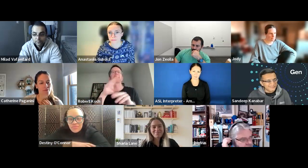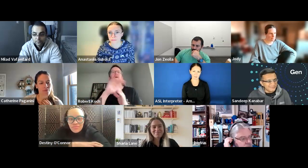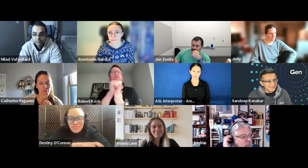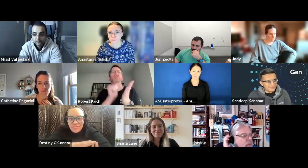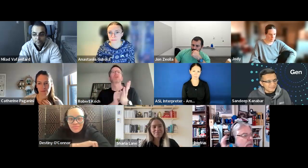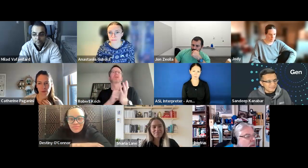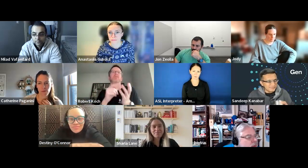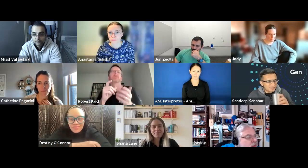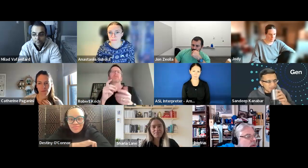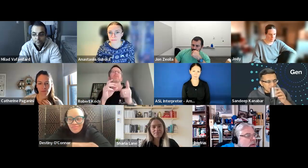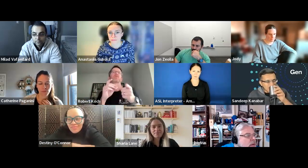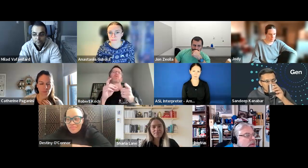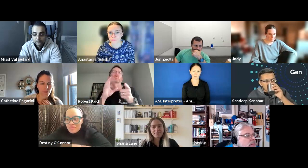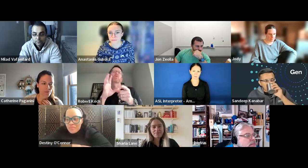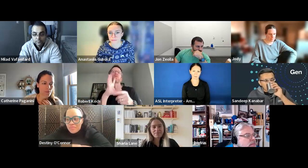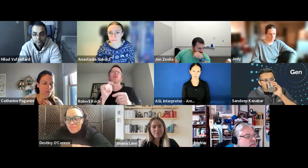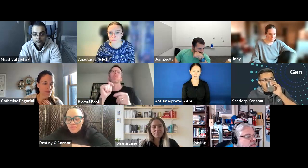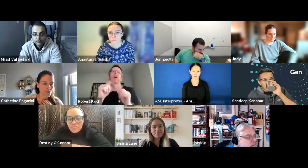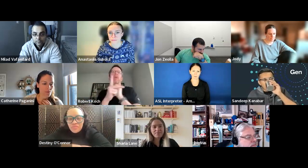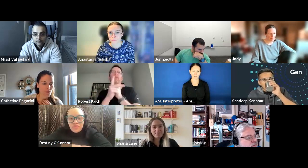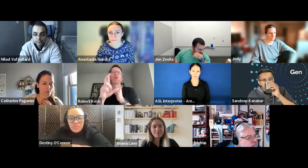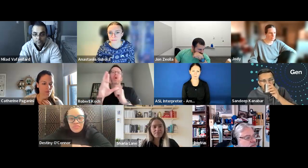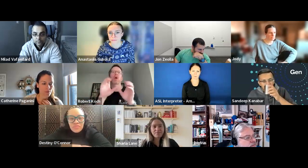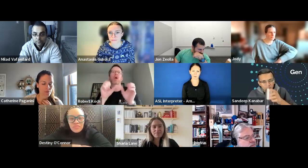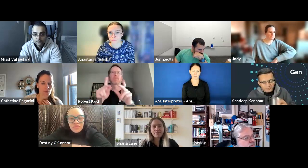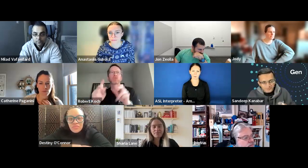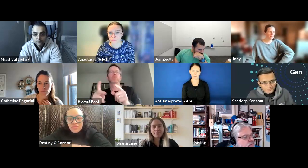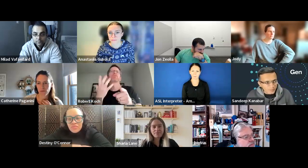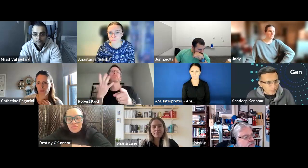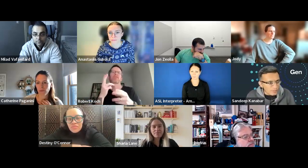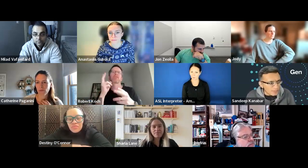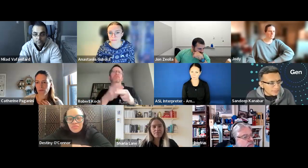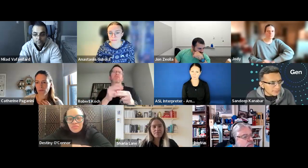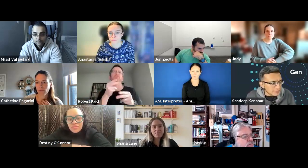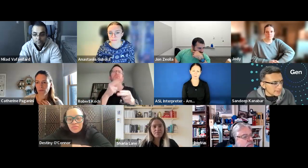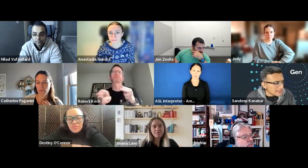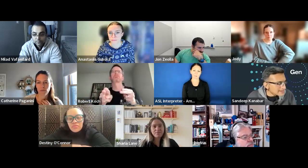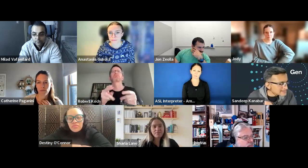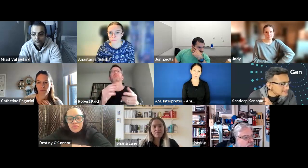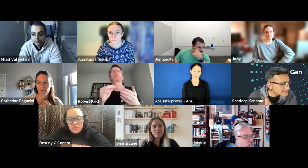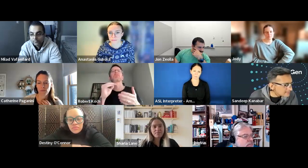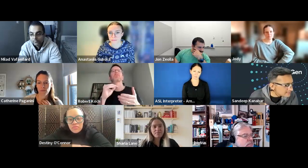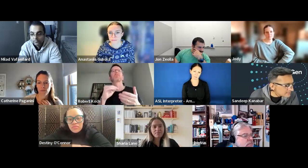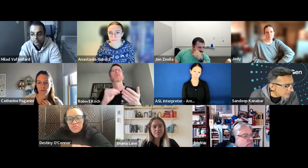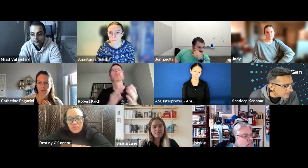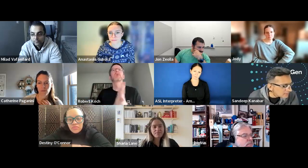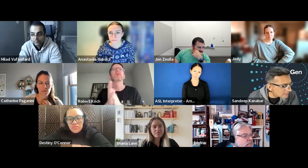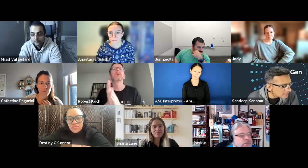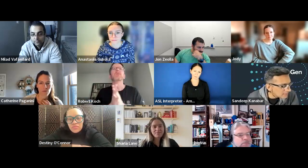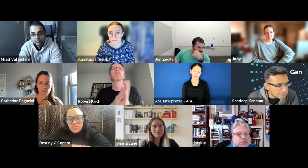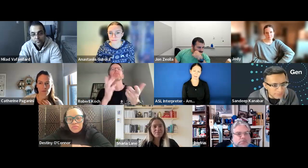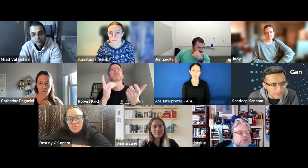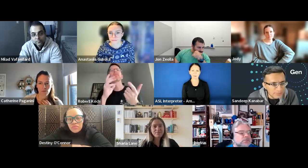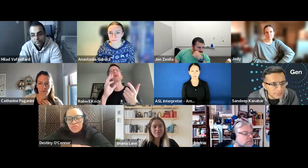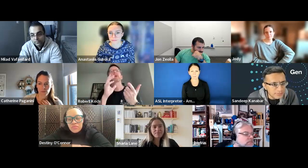I see that you put your name on the agenda here that you wanted to talk about PR opportunities. I saw that you mentioned that